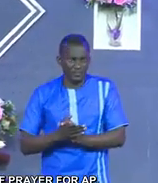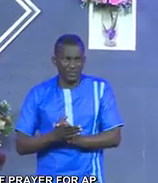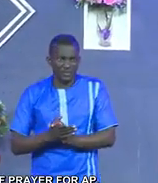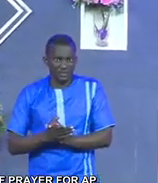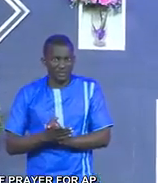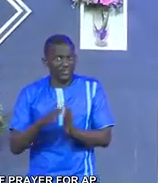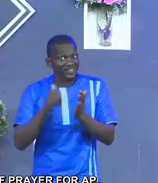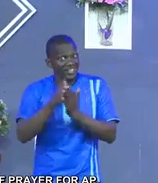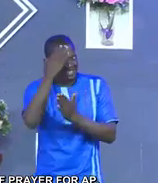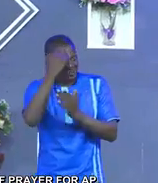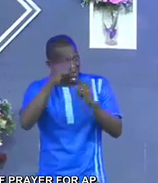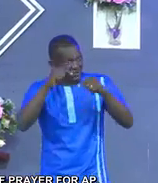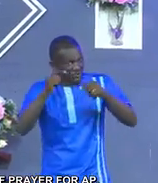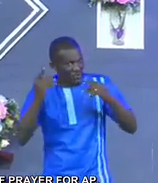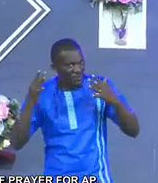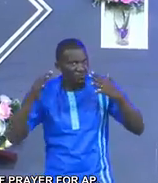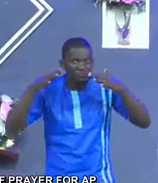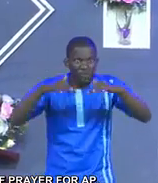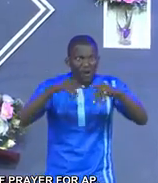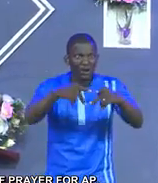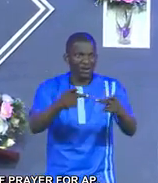y'ensonga lwaki tukuŋŋaanye wano